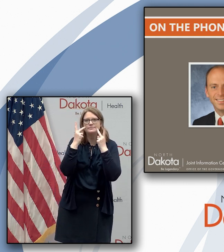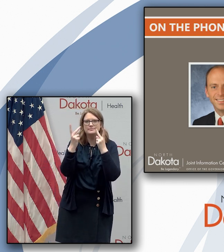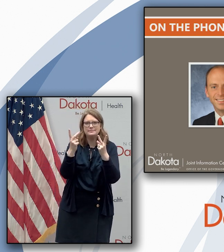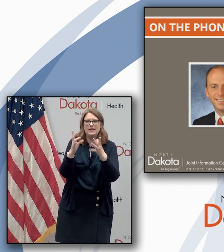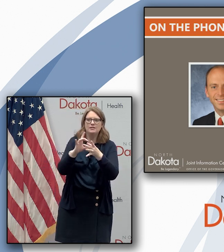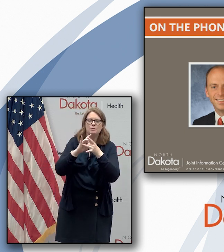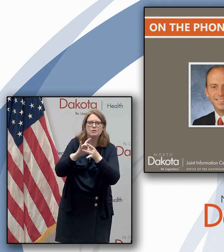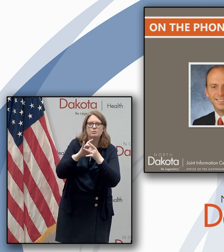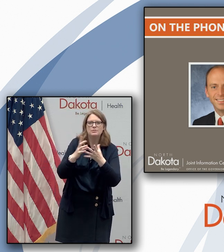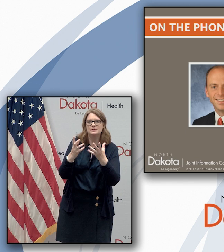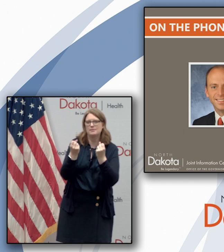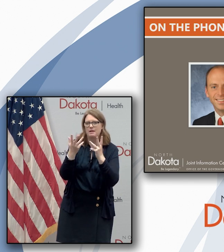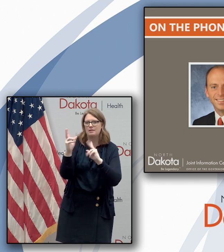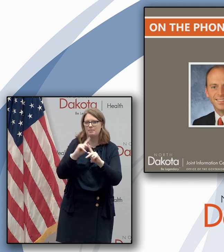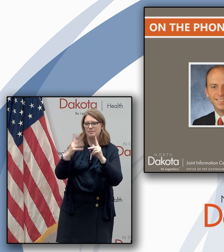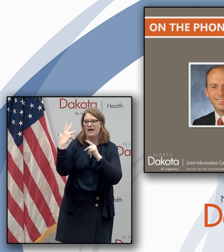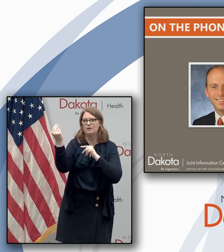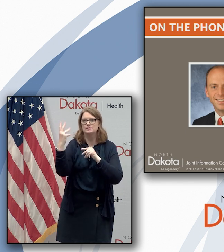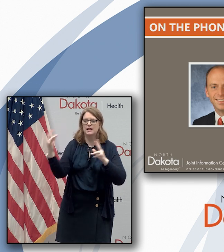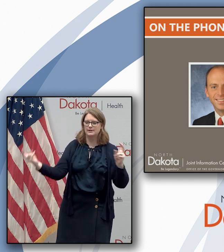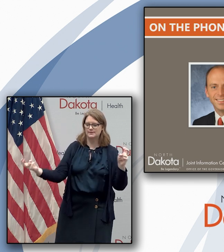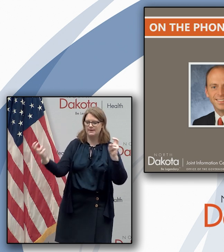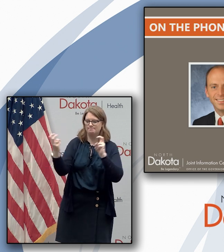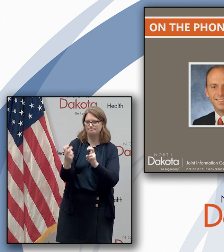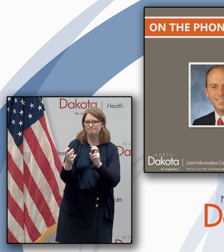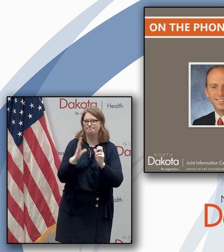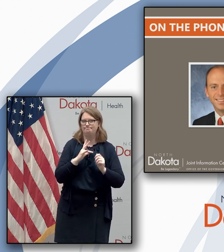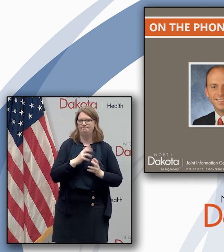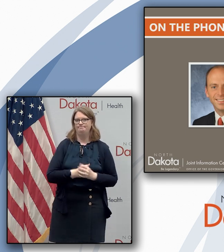and residents outdoors.